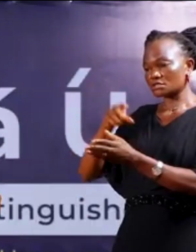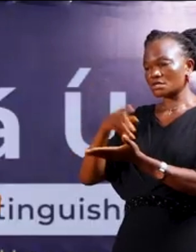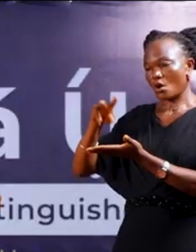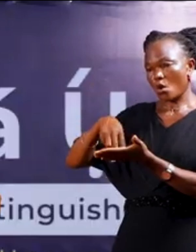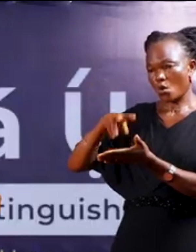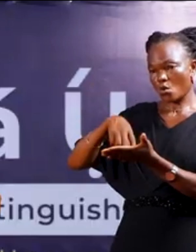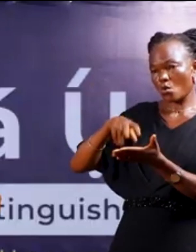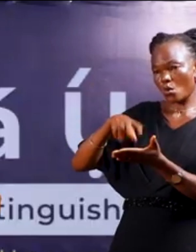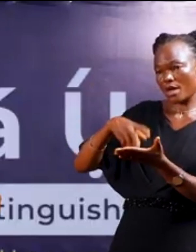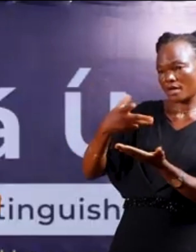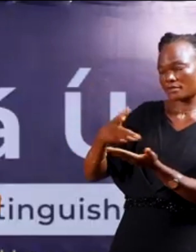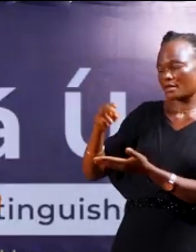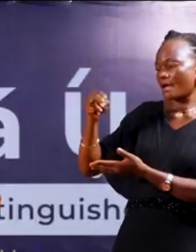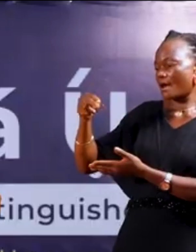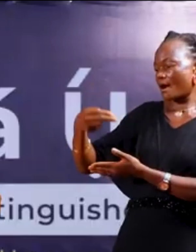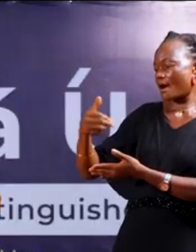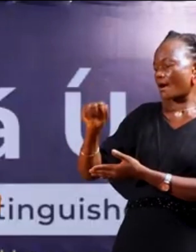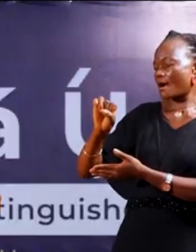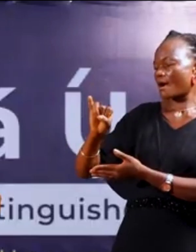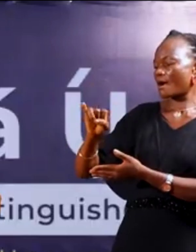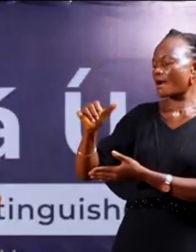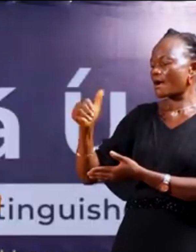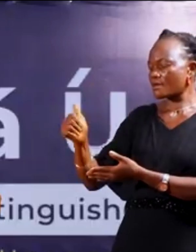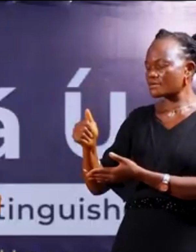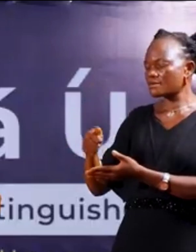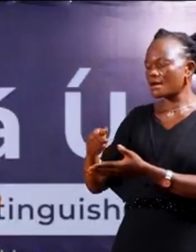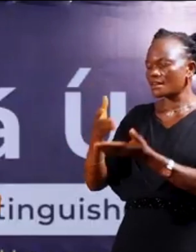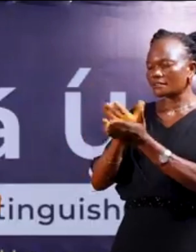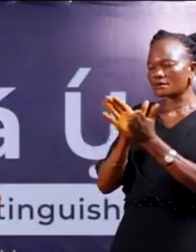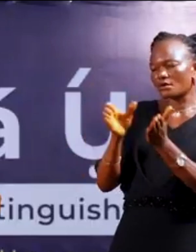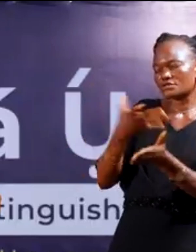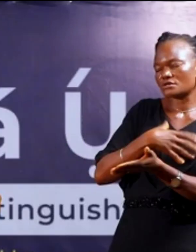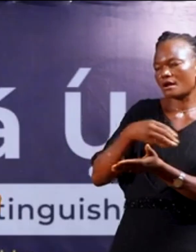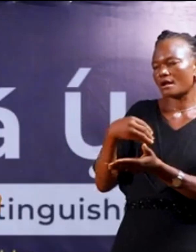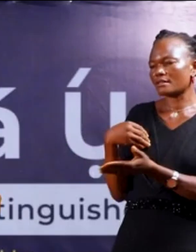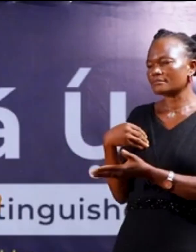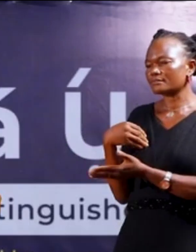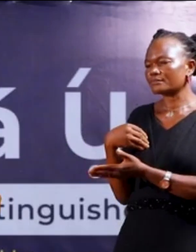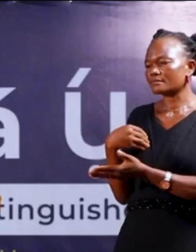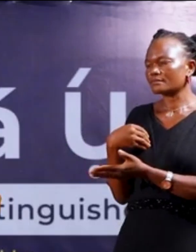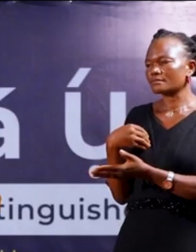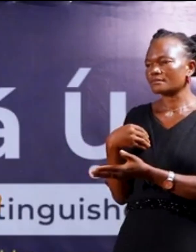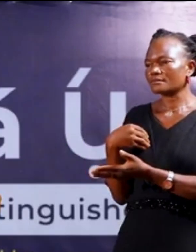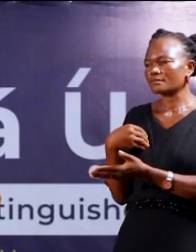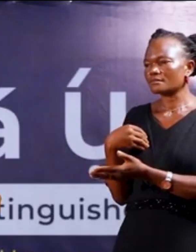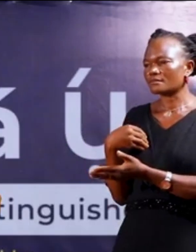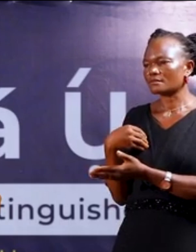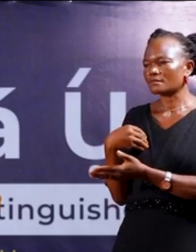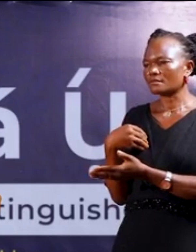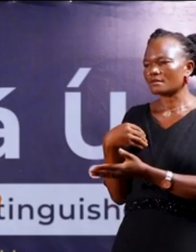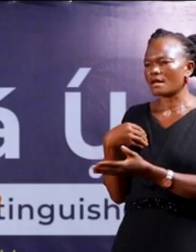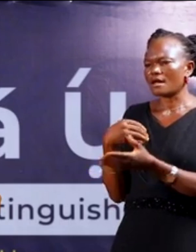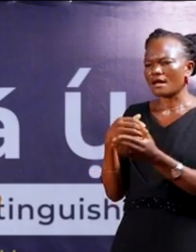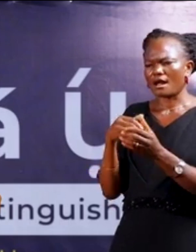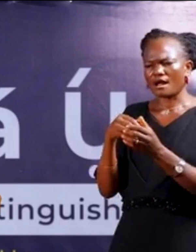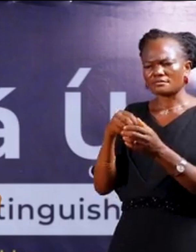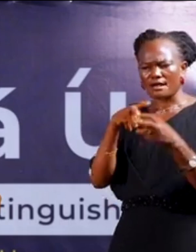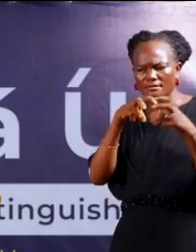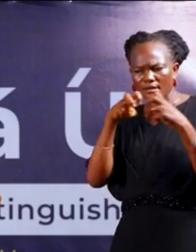Declaration, read Arusha Declaration in Tanzania, and